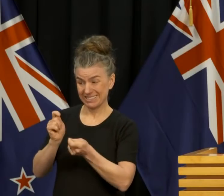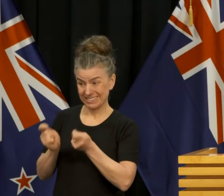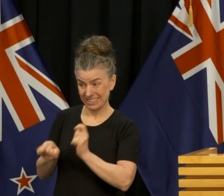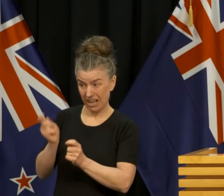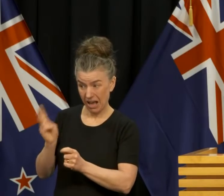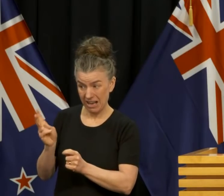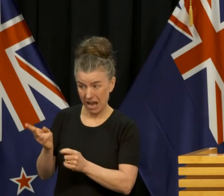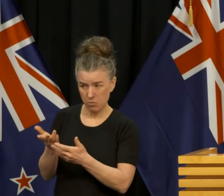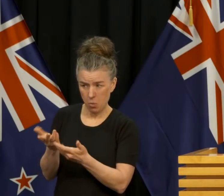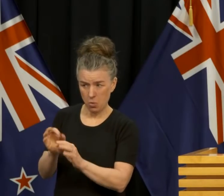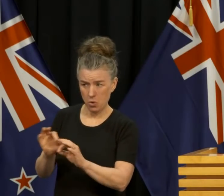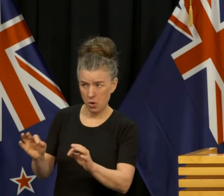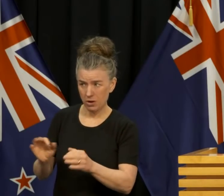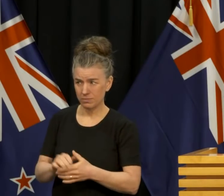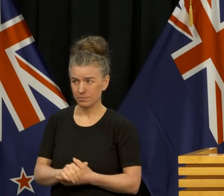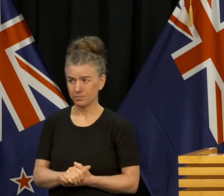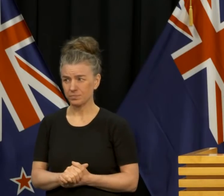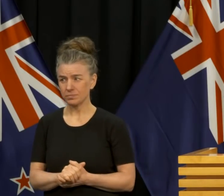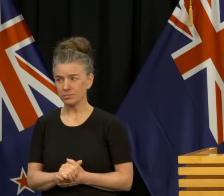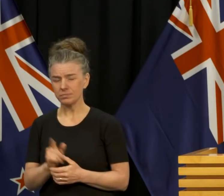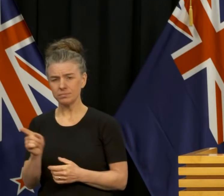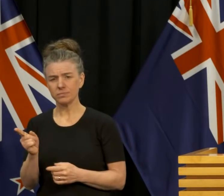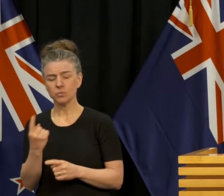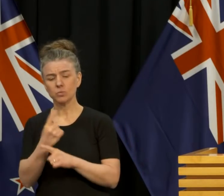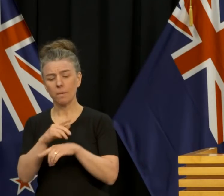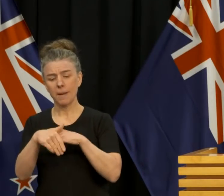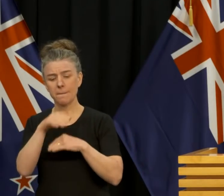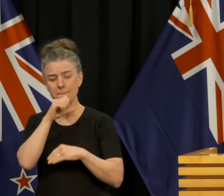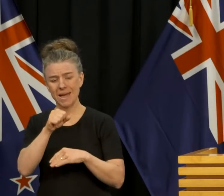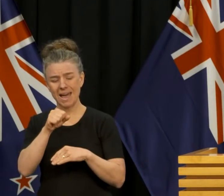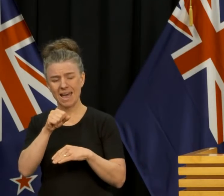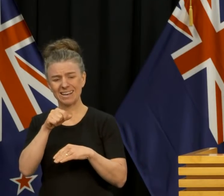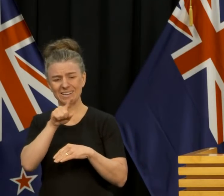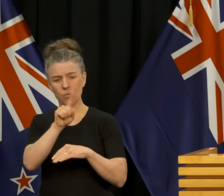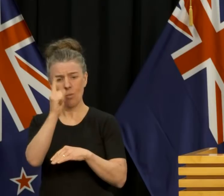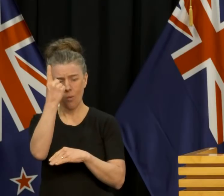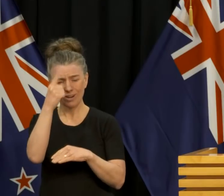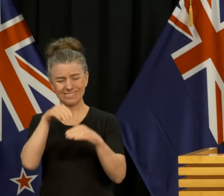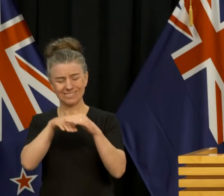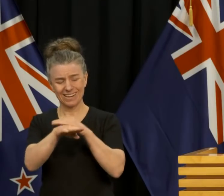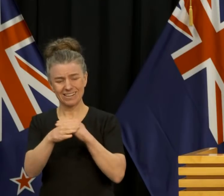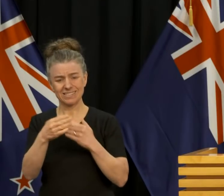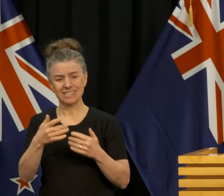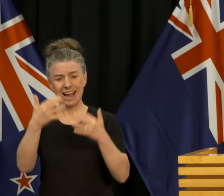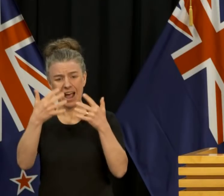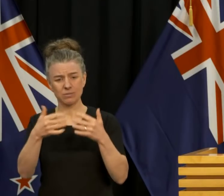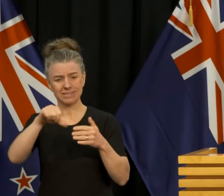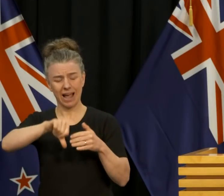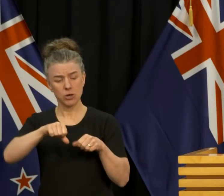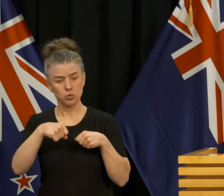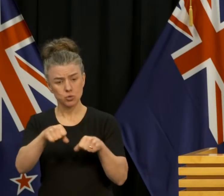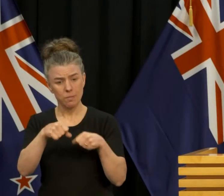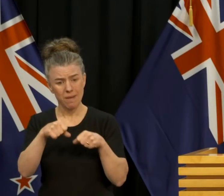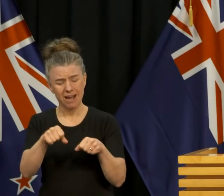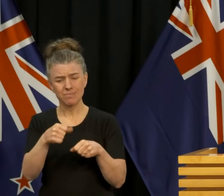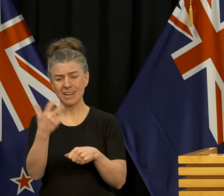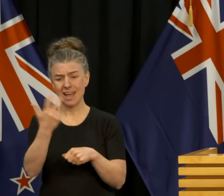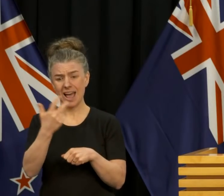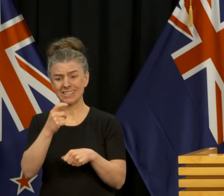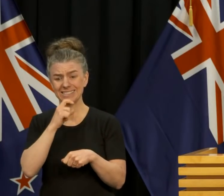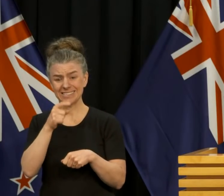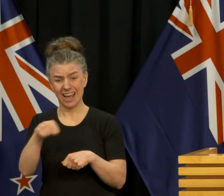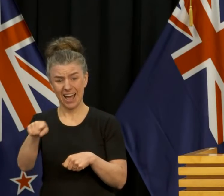The Countdown and the man who visited Countdown who later tested positive, the 18 staff members who were there at the time, have they been